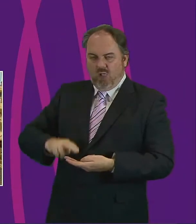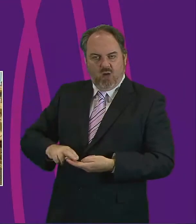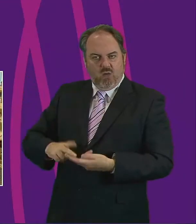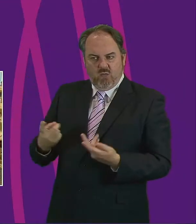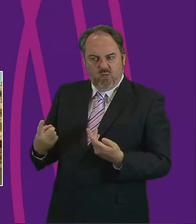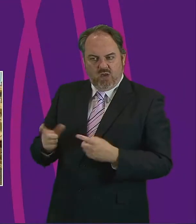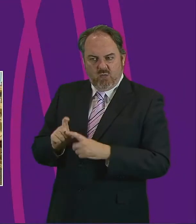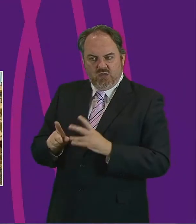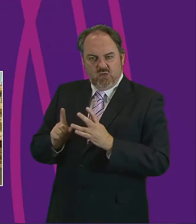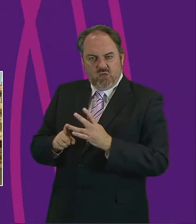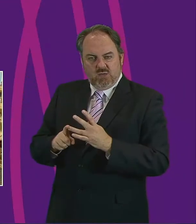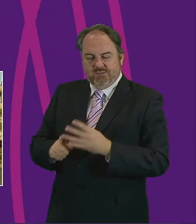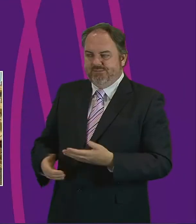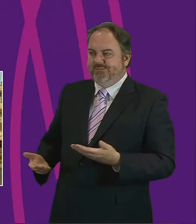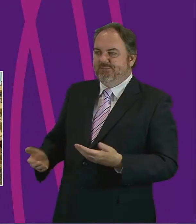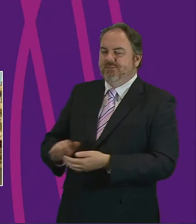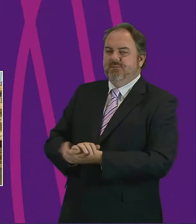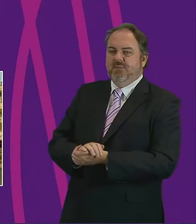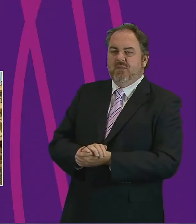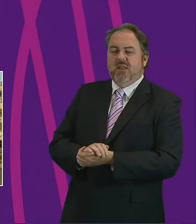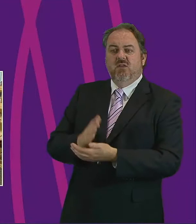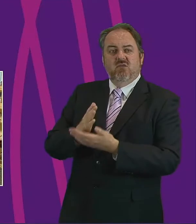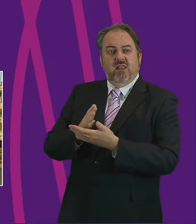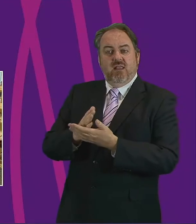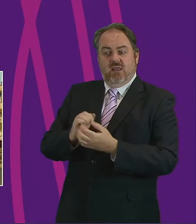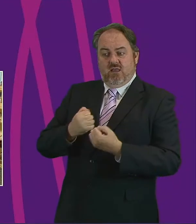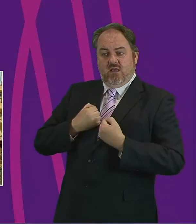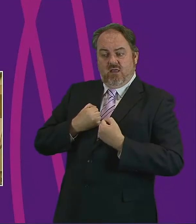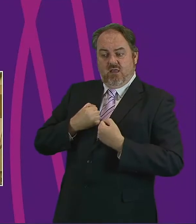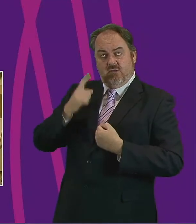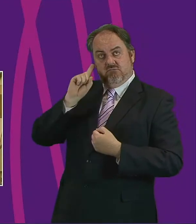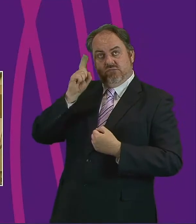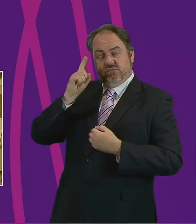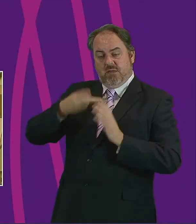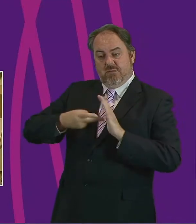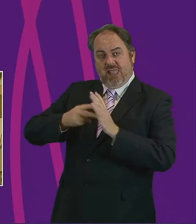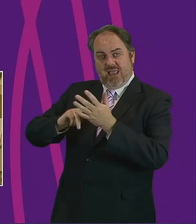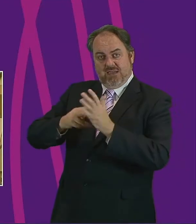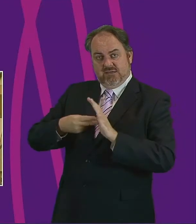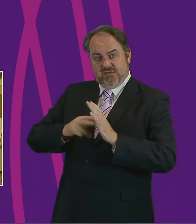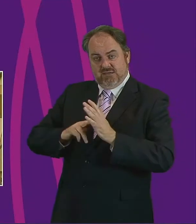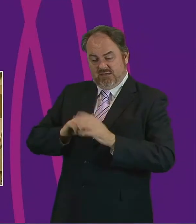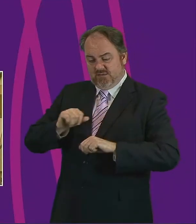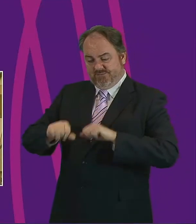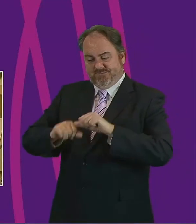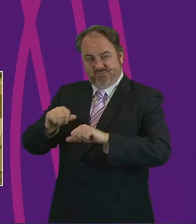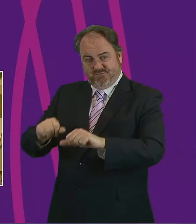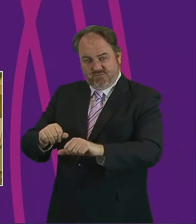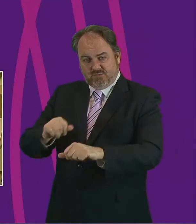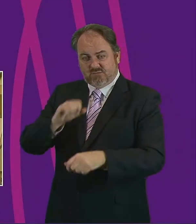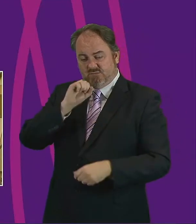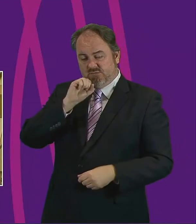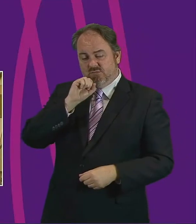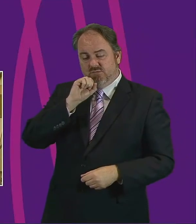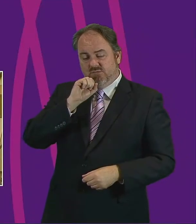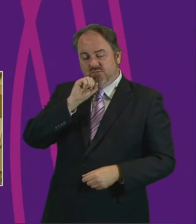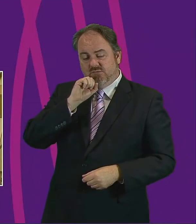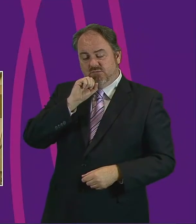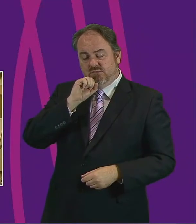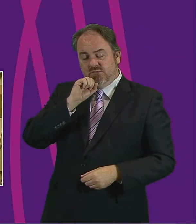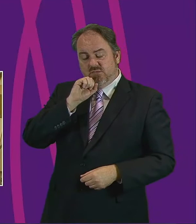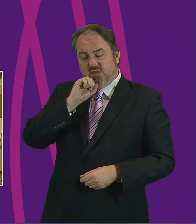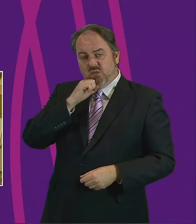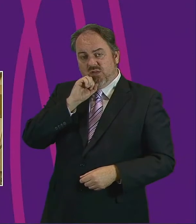on the latter part of the question, the initiatives that we are announcing and the further initiatives that we will undoubtedly put in place to help